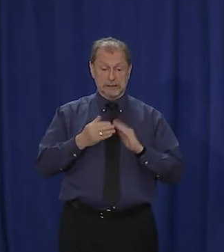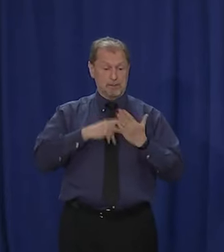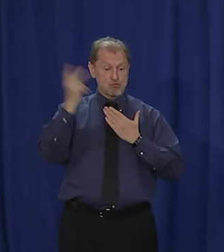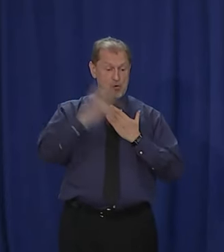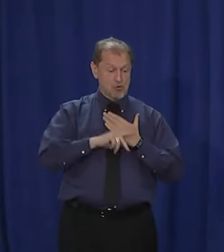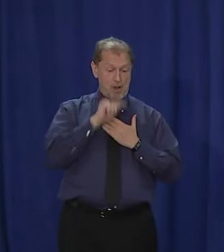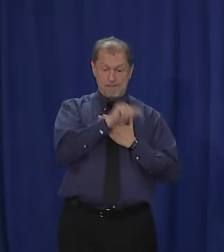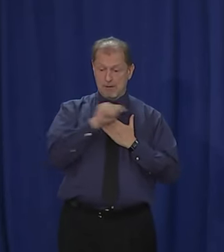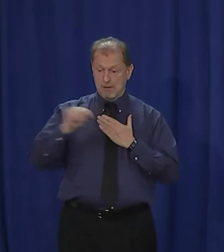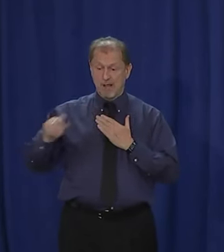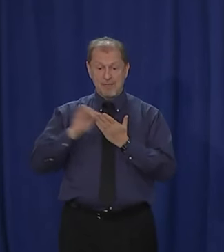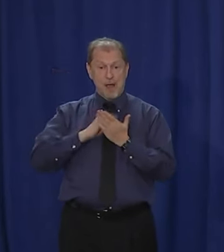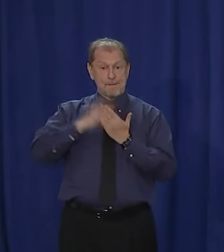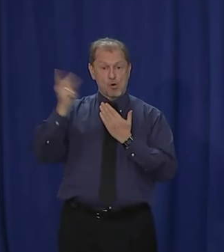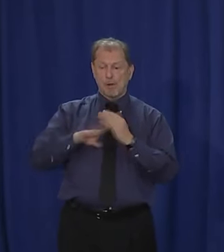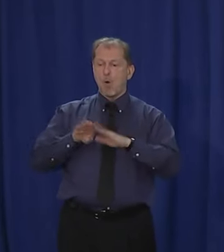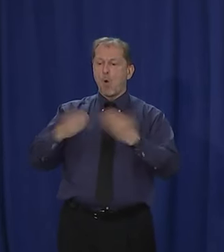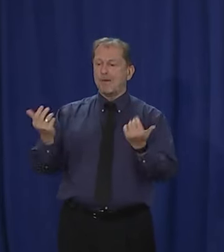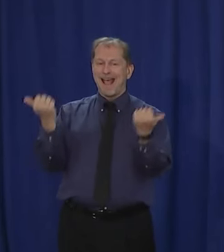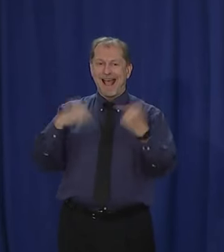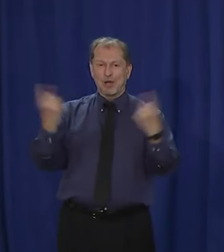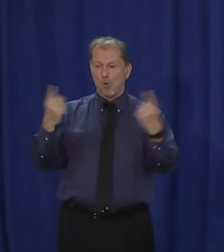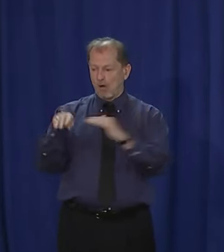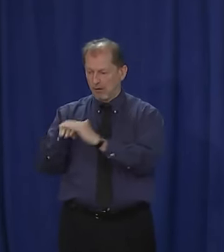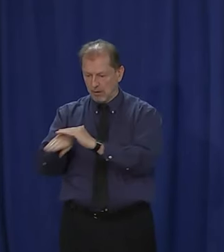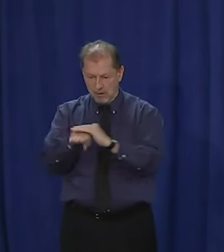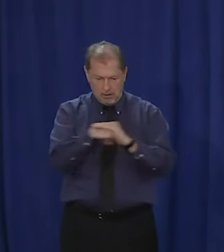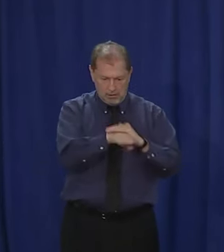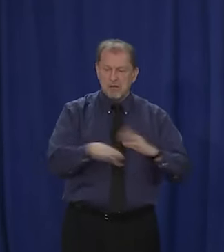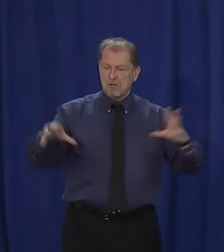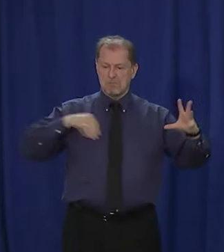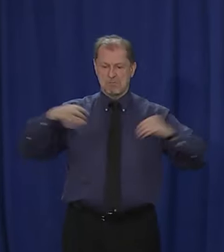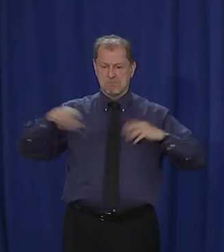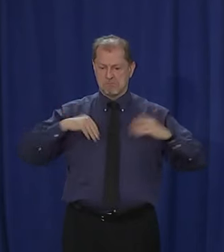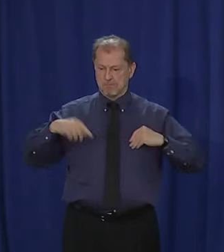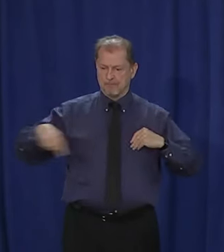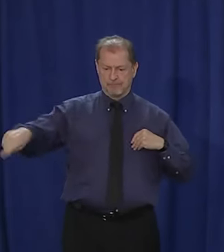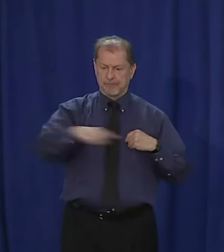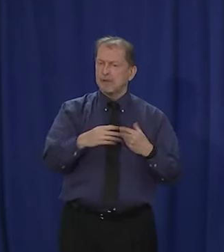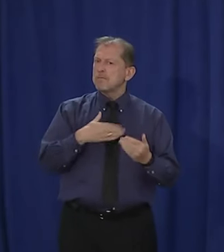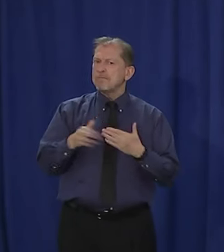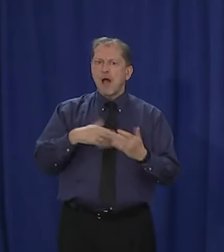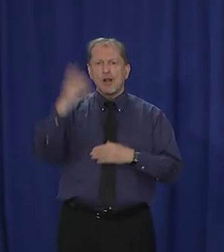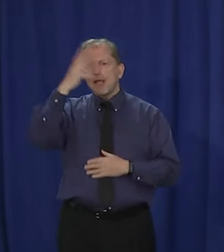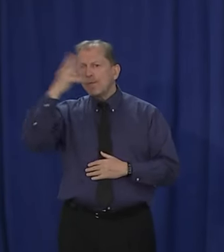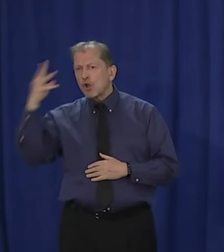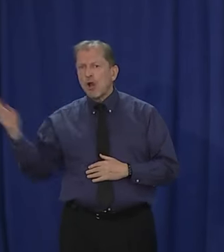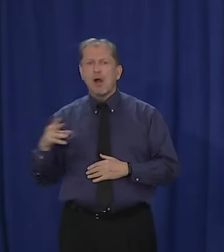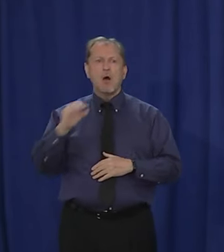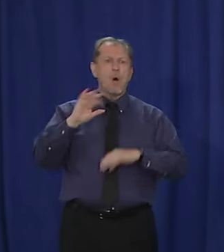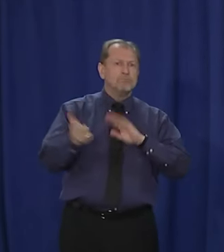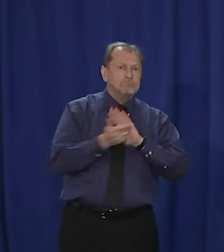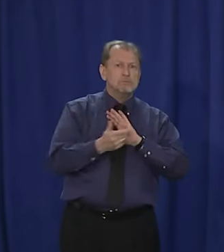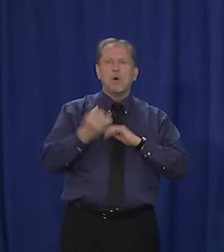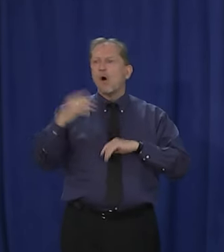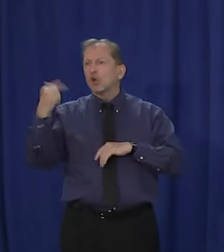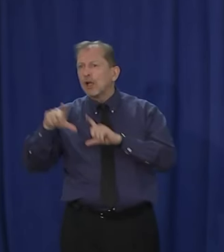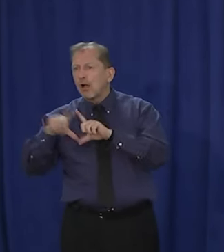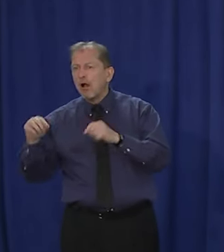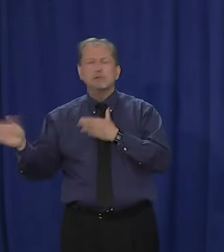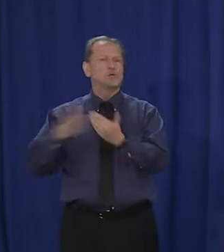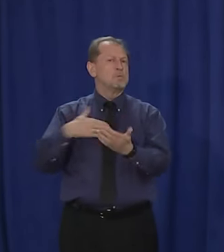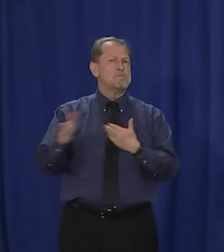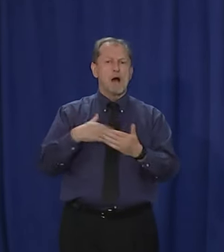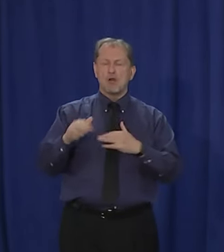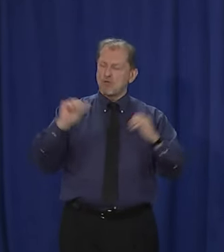be available to each of our residents, regardless of citizenship status. This includes the